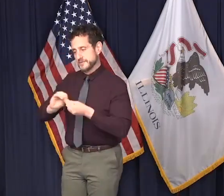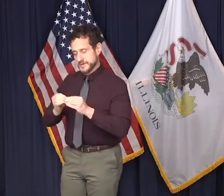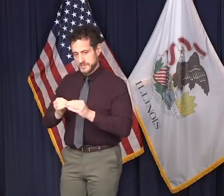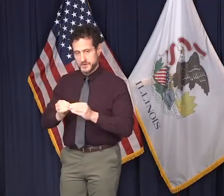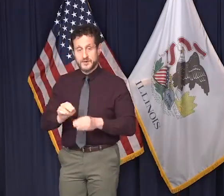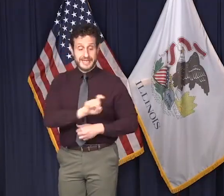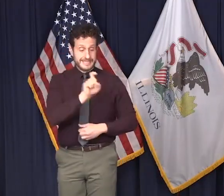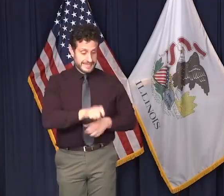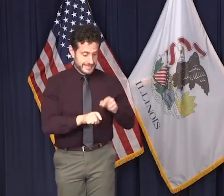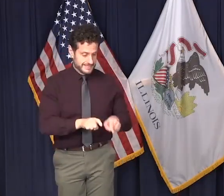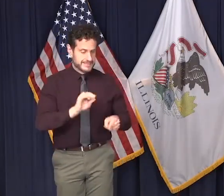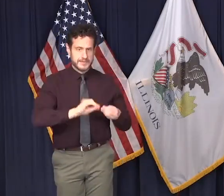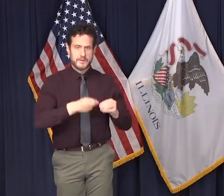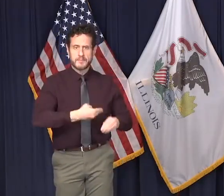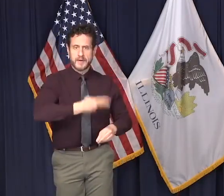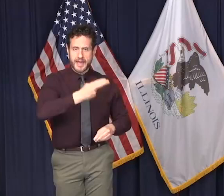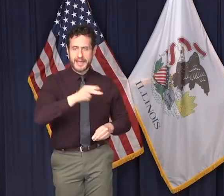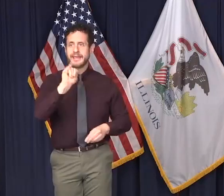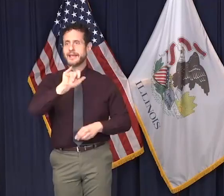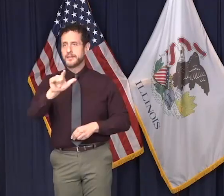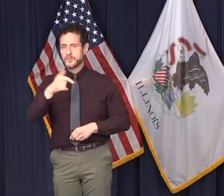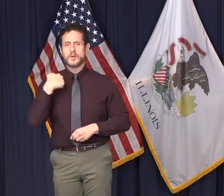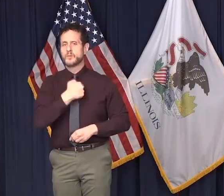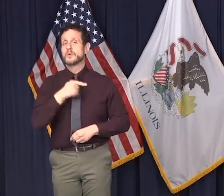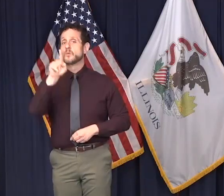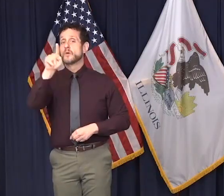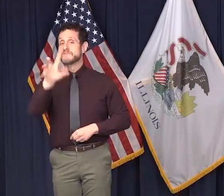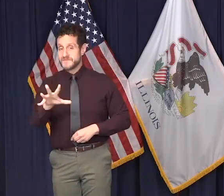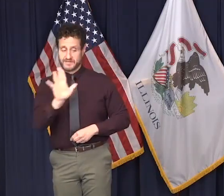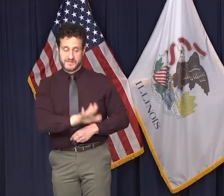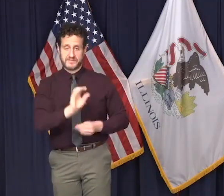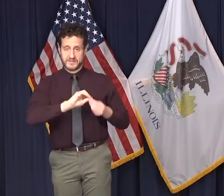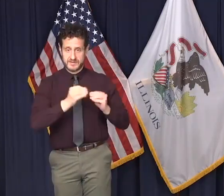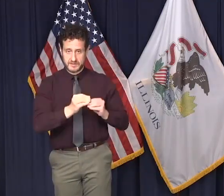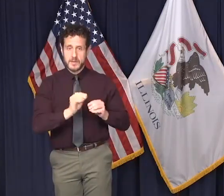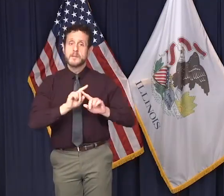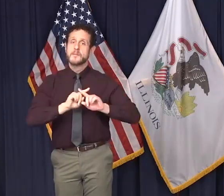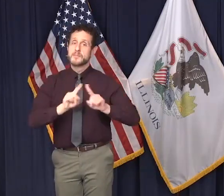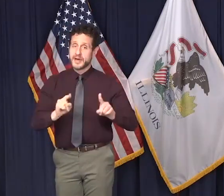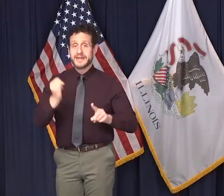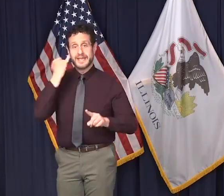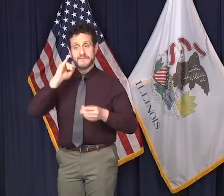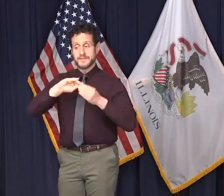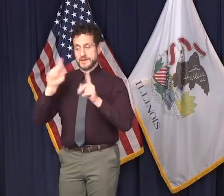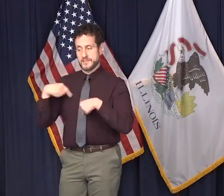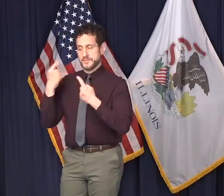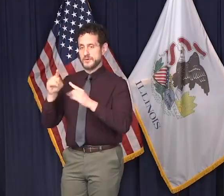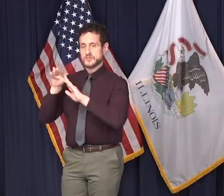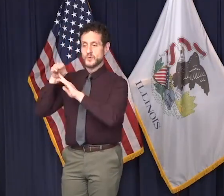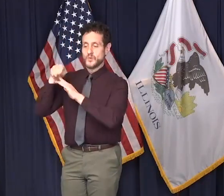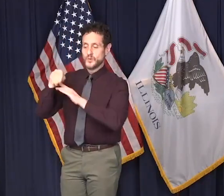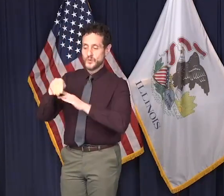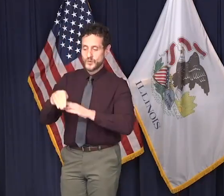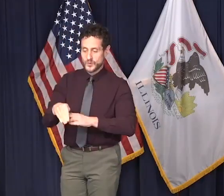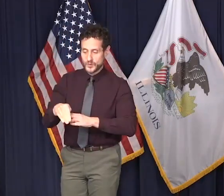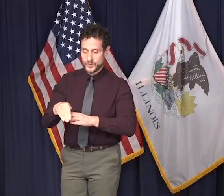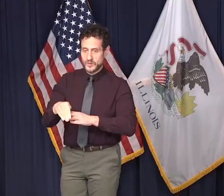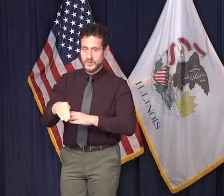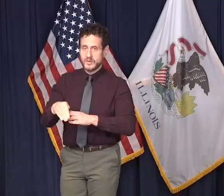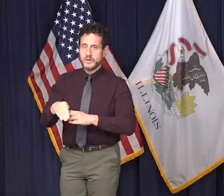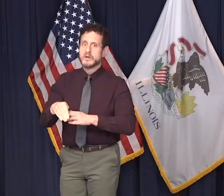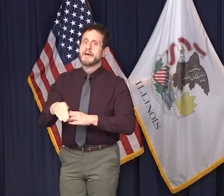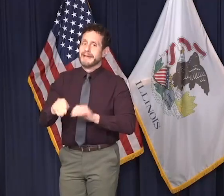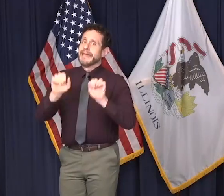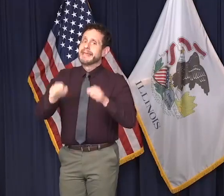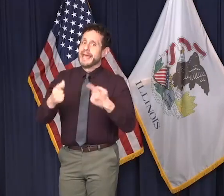not forget that it doesn't take long at all to reverse all of our gains and for a